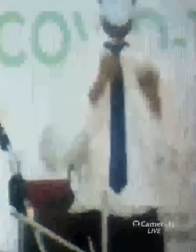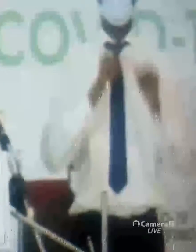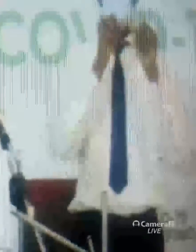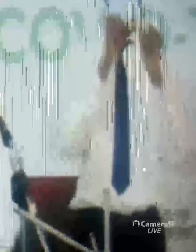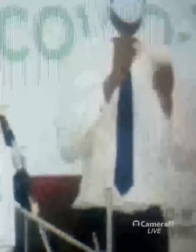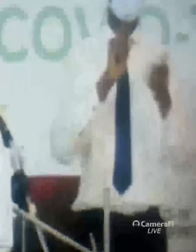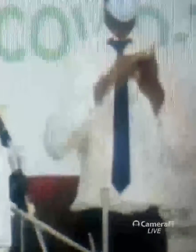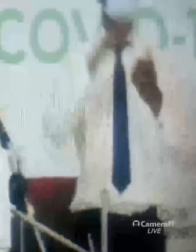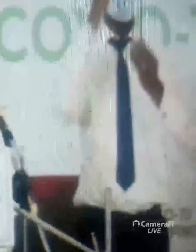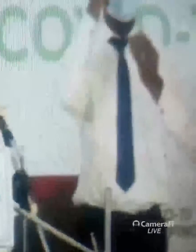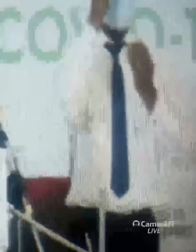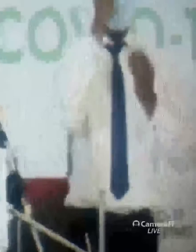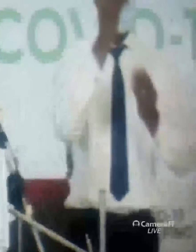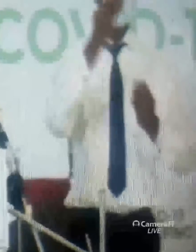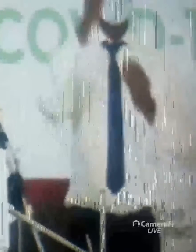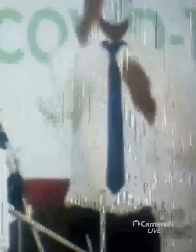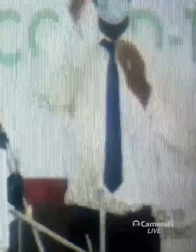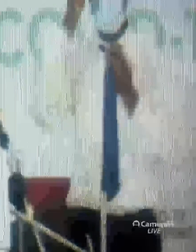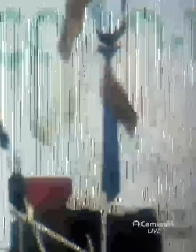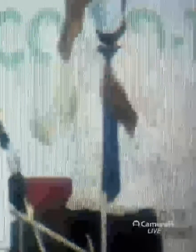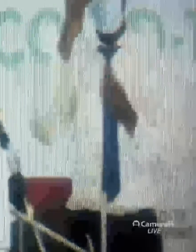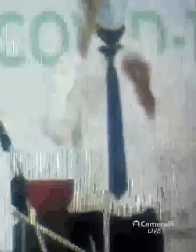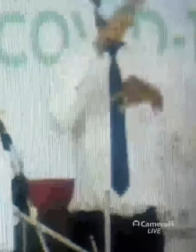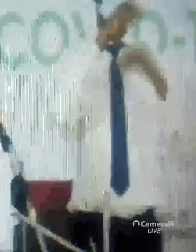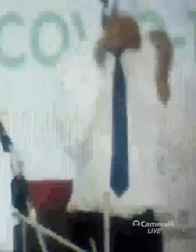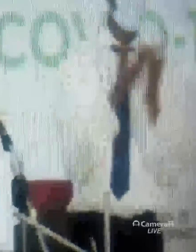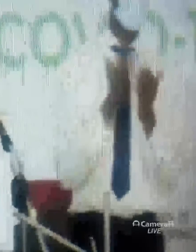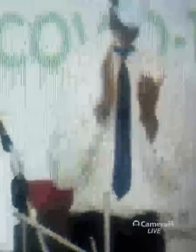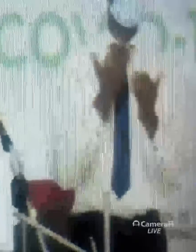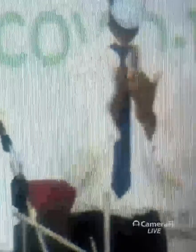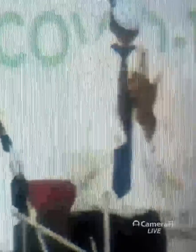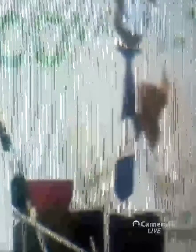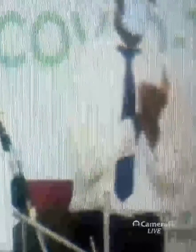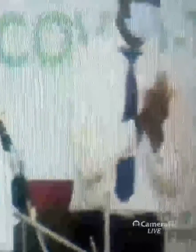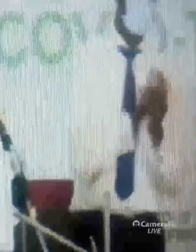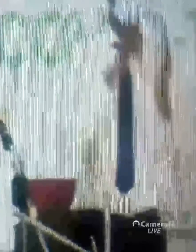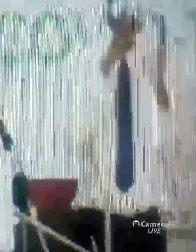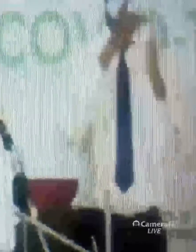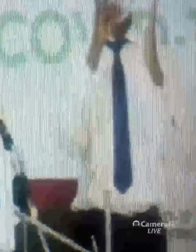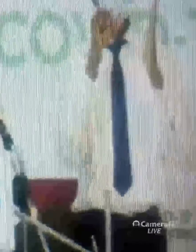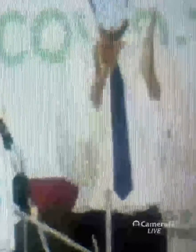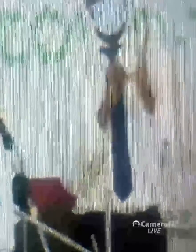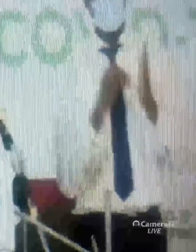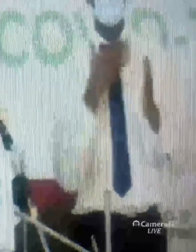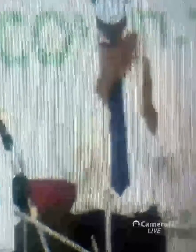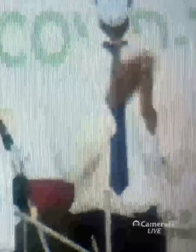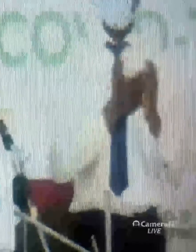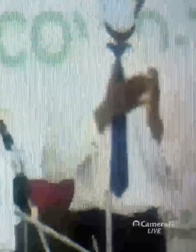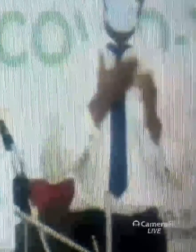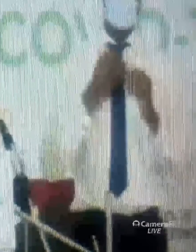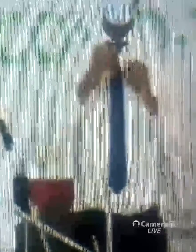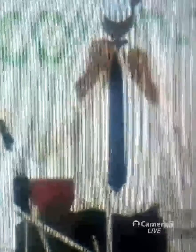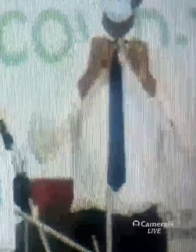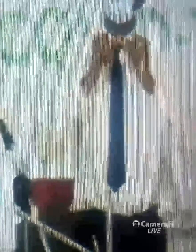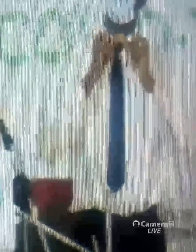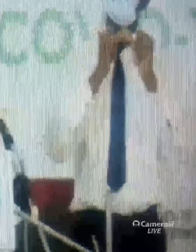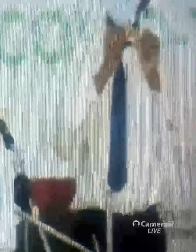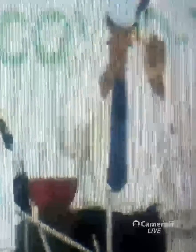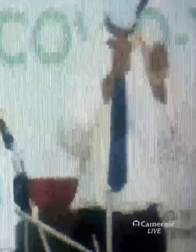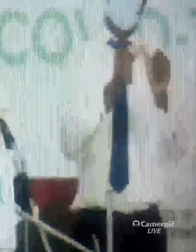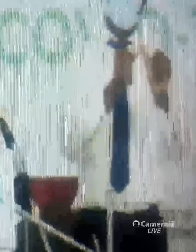to do. So everything we've been talking about, non-pharmaceutical interventions, we will need to continue. If we